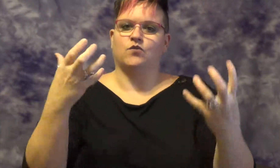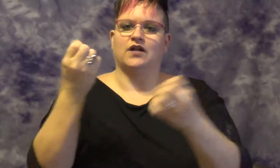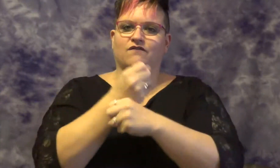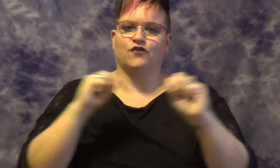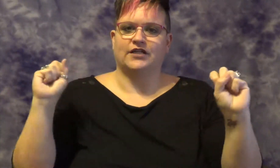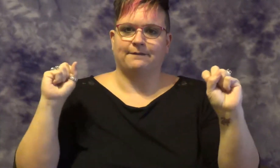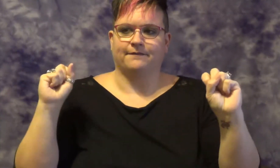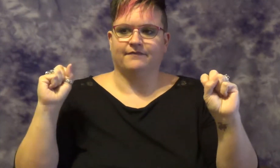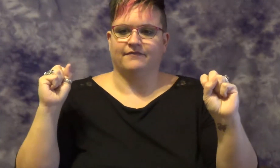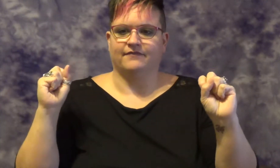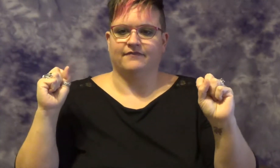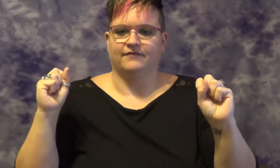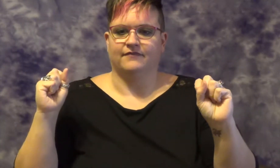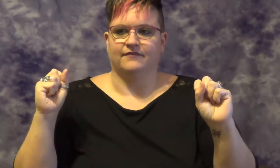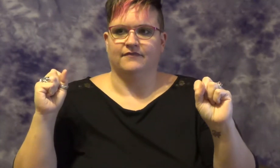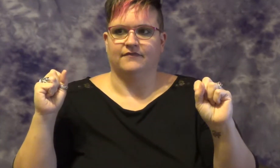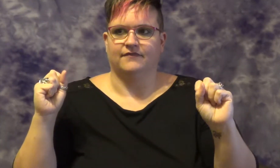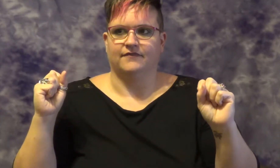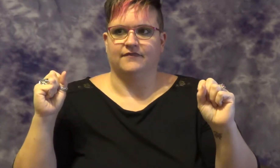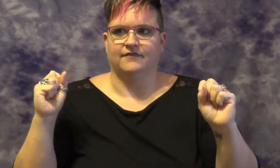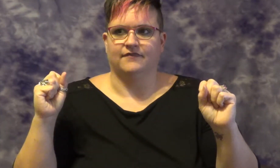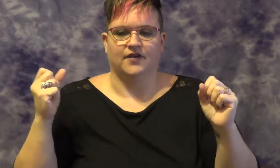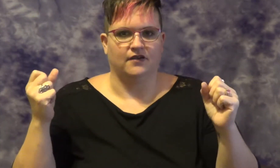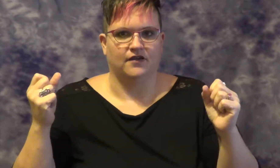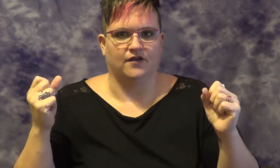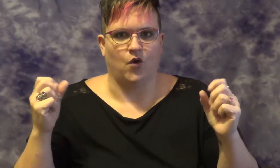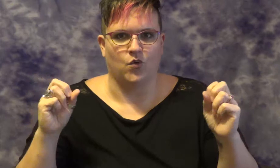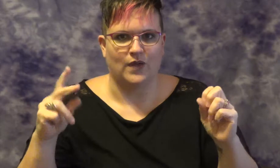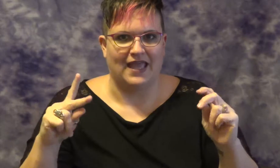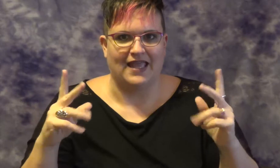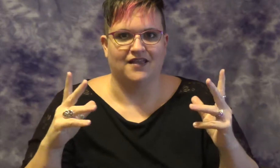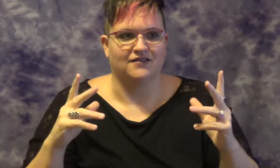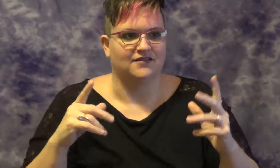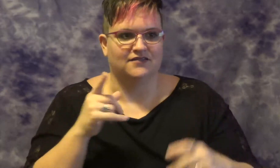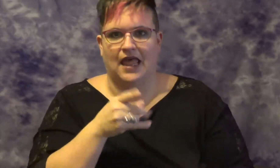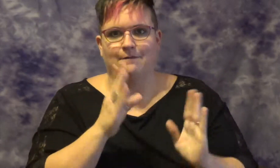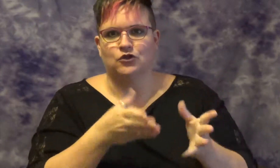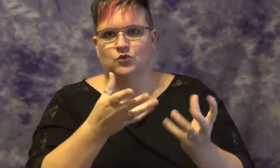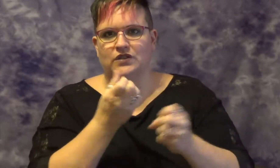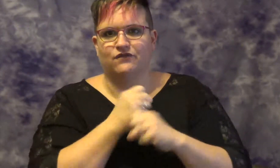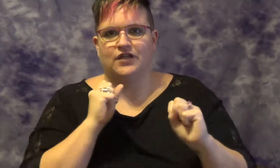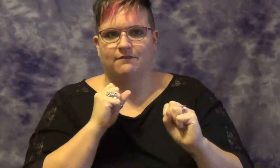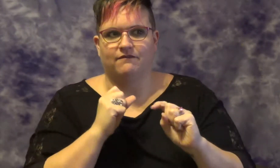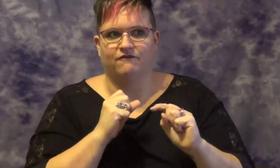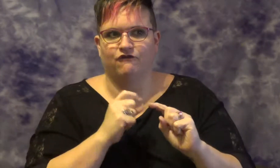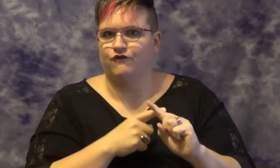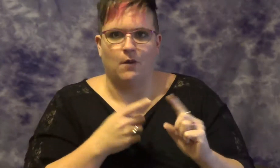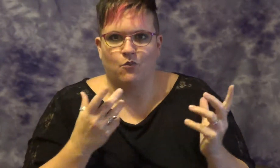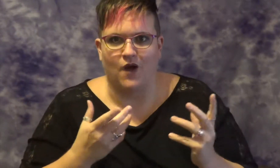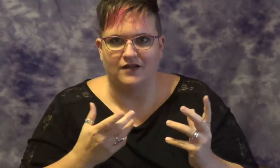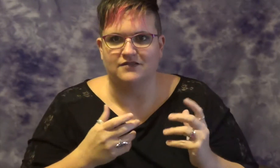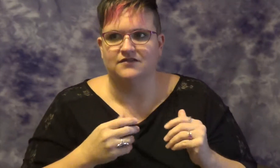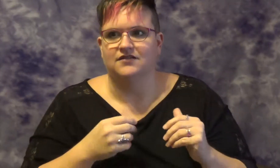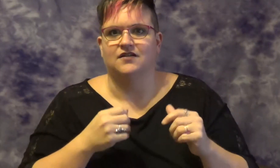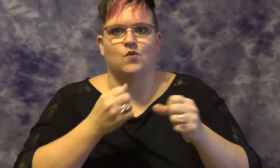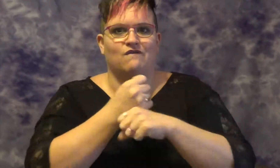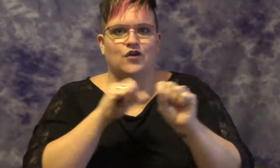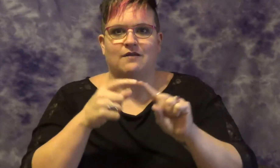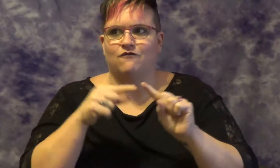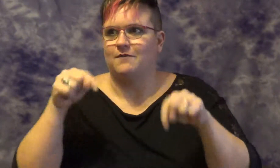on within the English abstract language. Like it says, okay, I want freedom. Well, from what? What do they